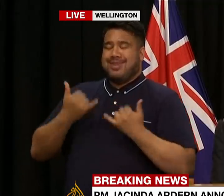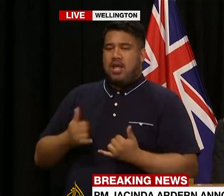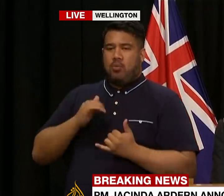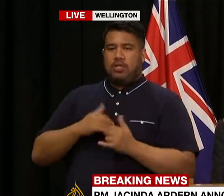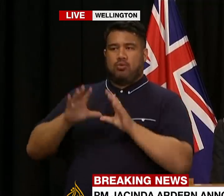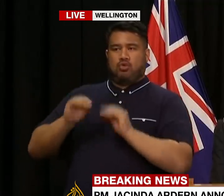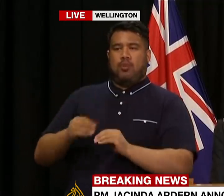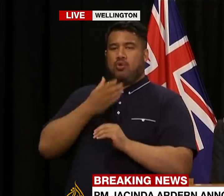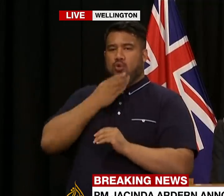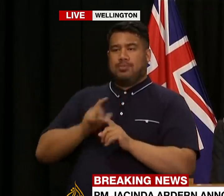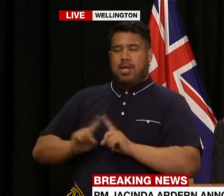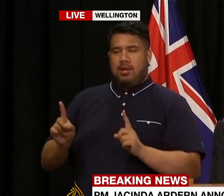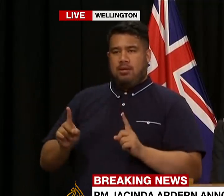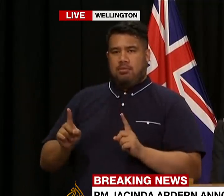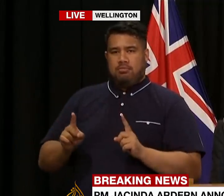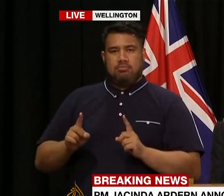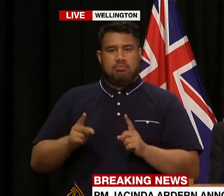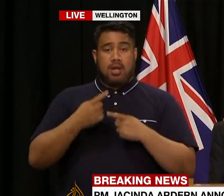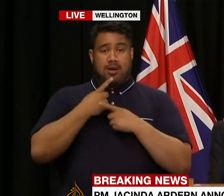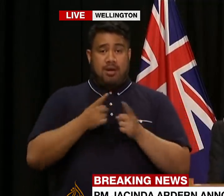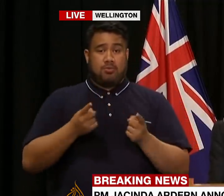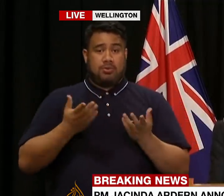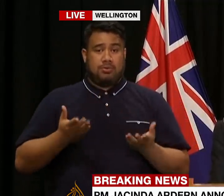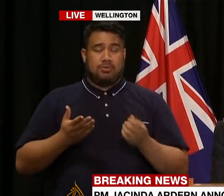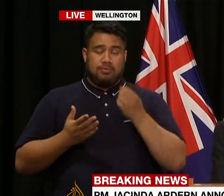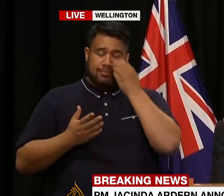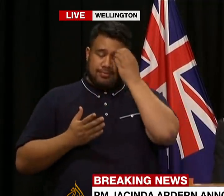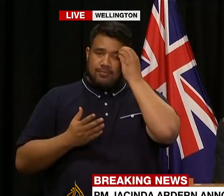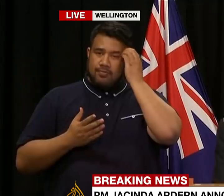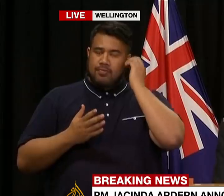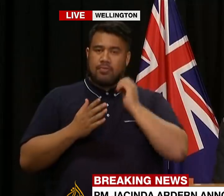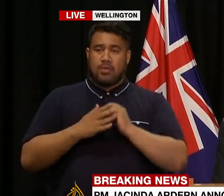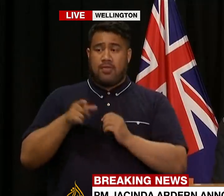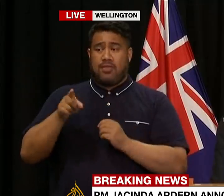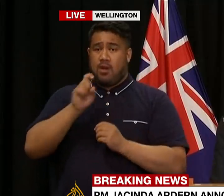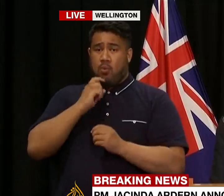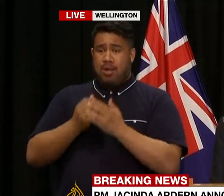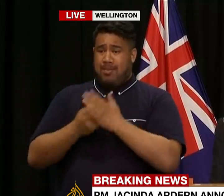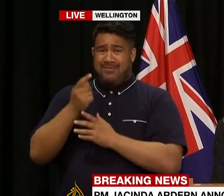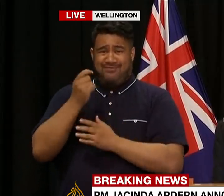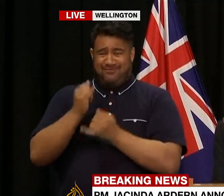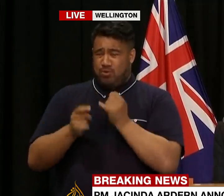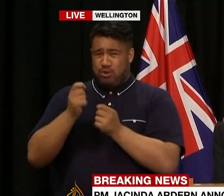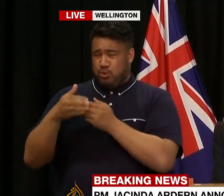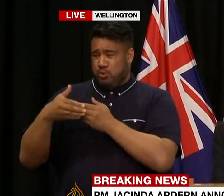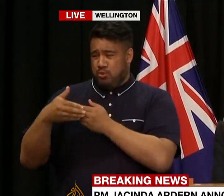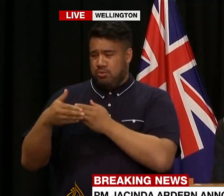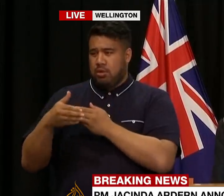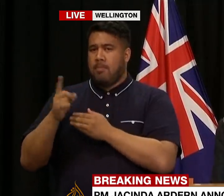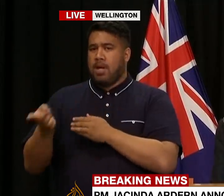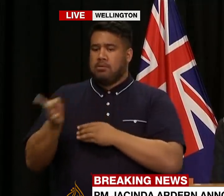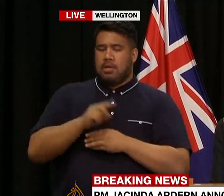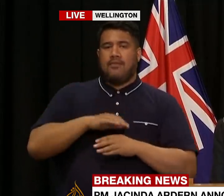urgently. And that's what we've announced with essentially almost immediate effect. There is more to be done.